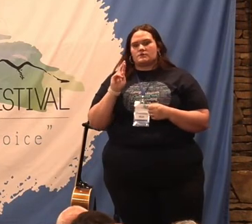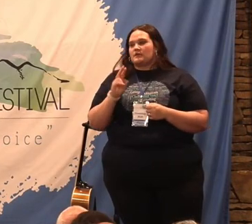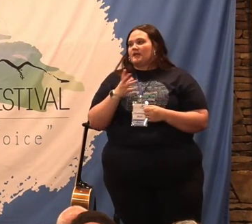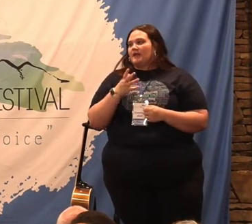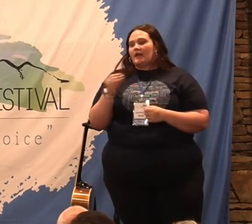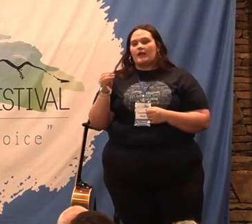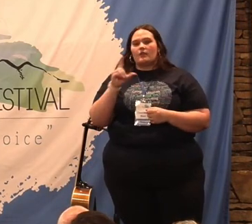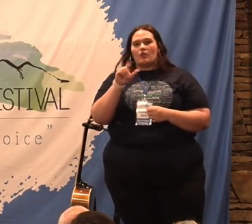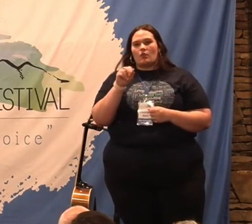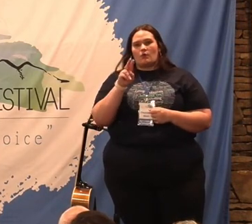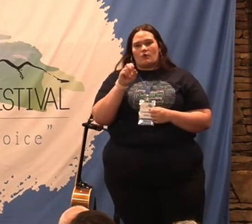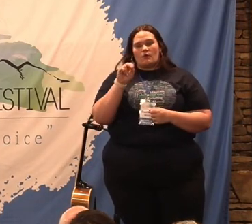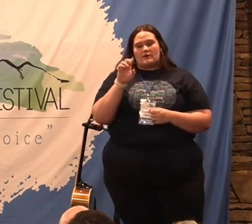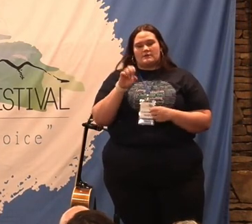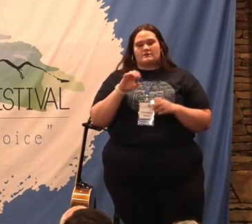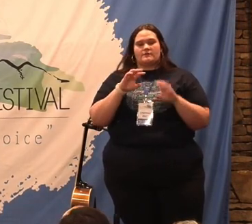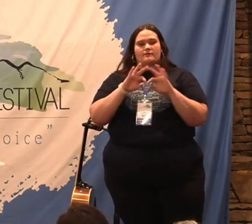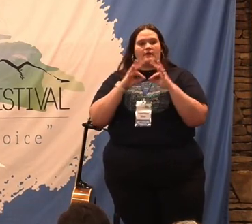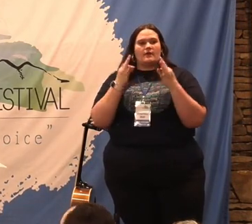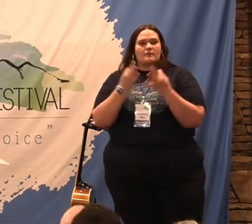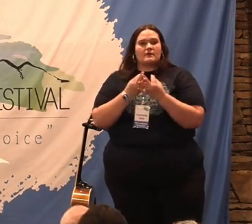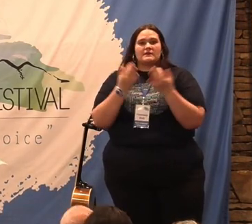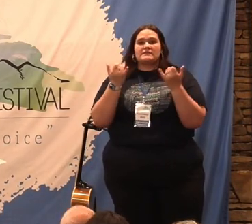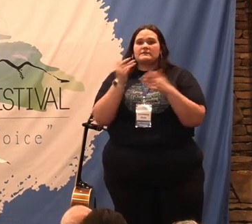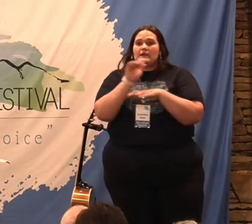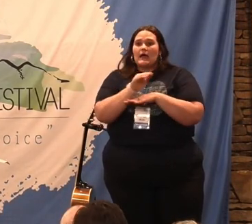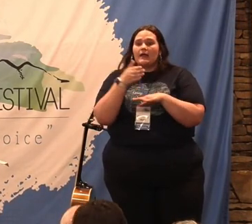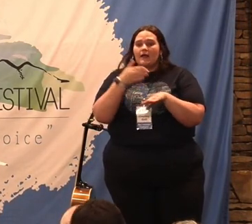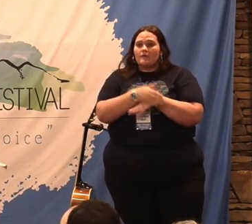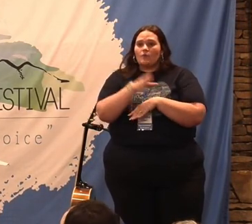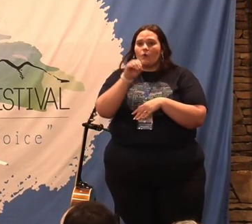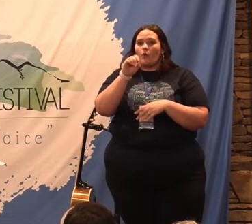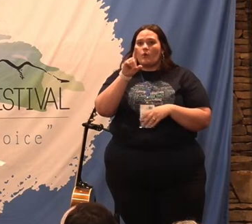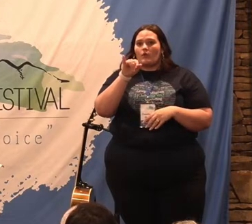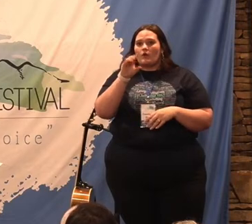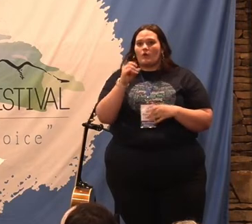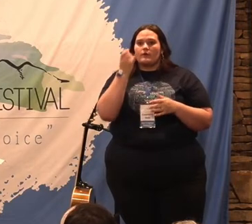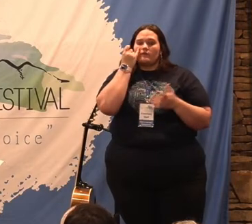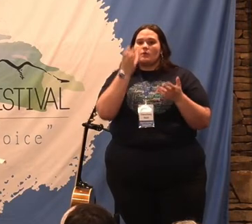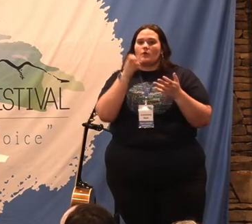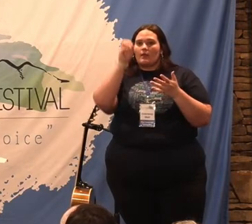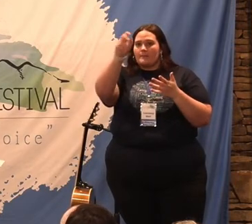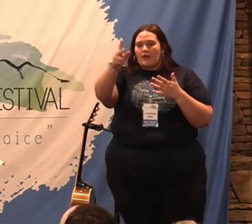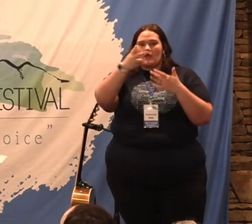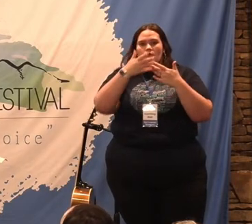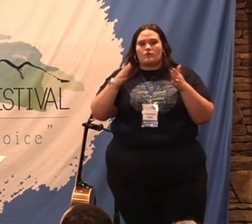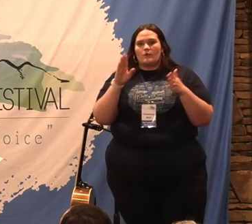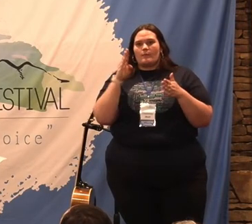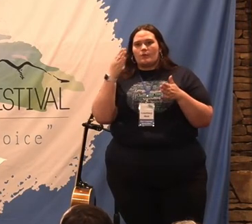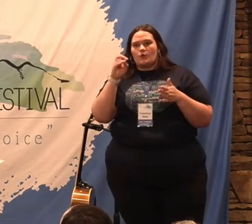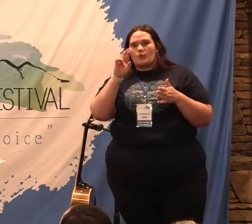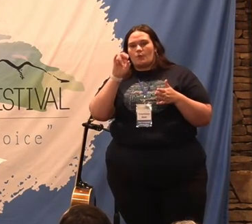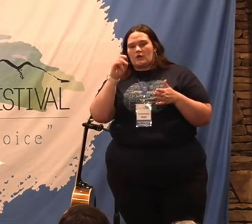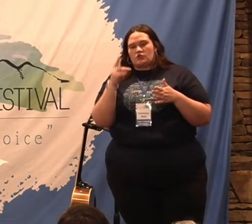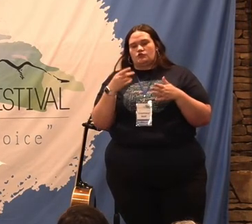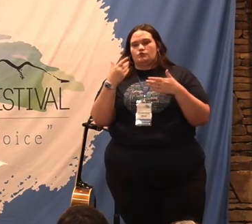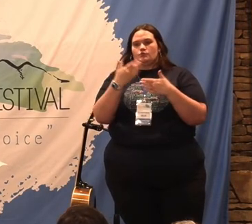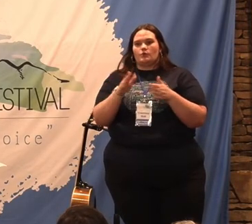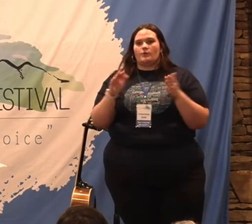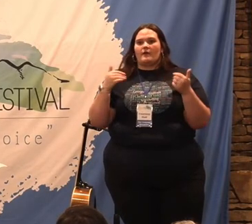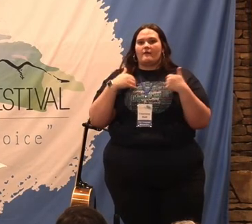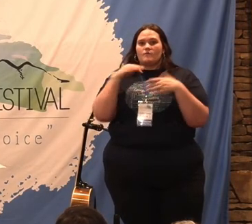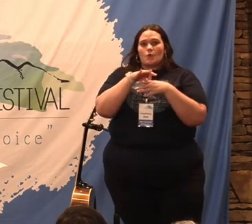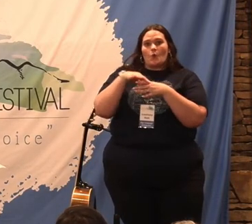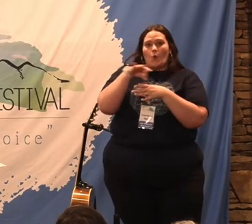family. Tonight, right after the Olio, if you want to go right back through the hallway back there to the Blue Ridge Room, we're going to have